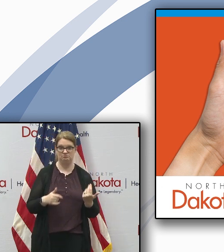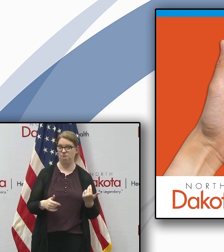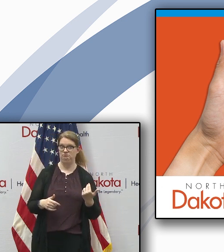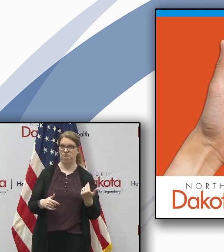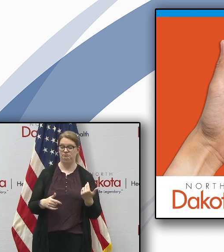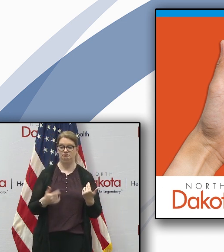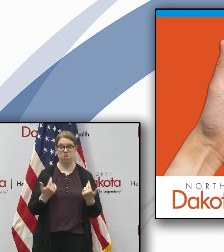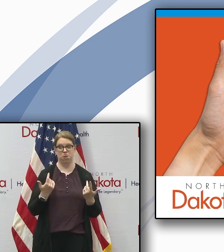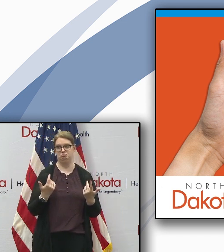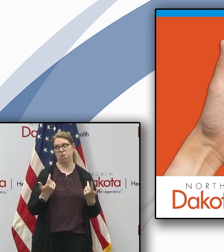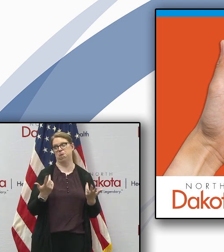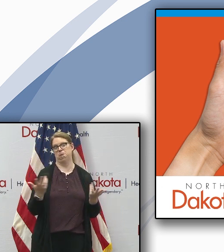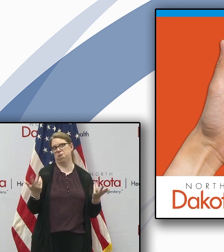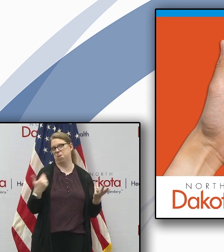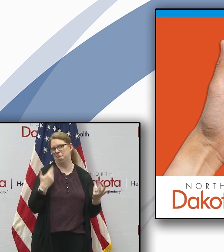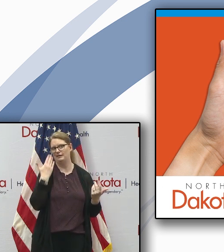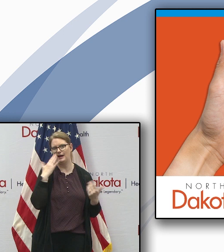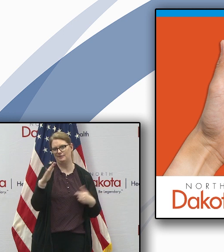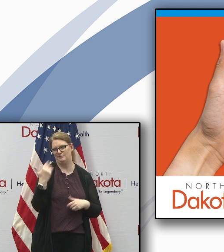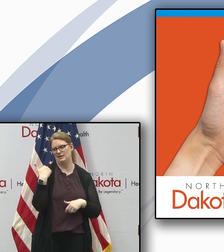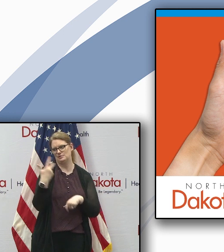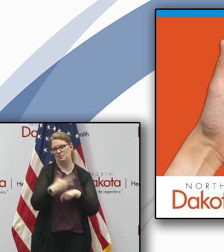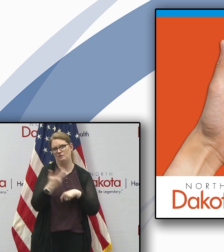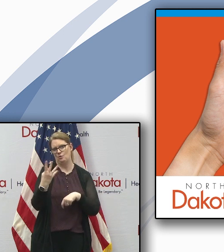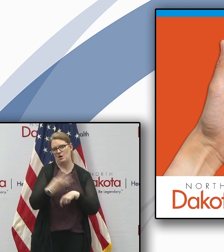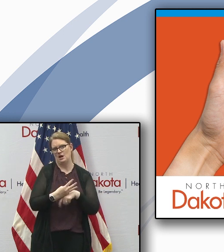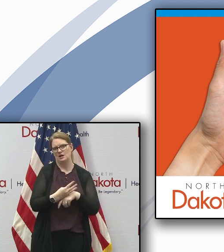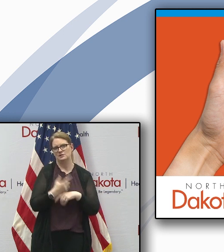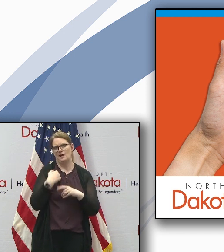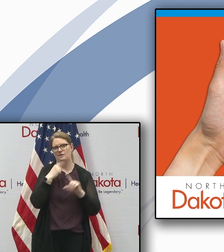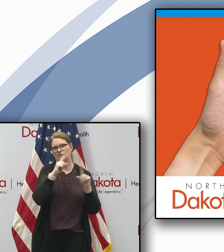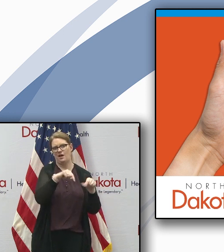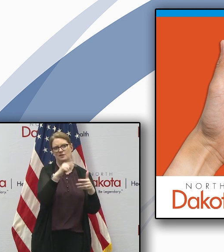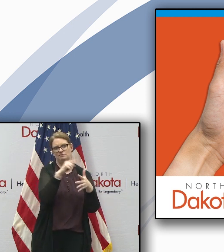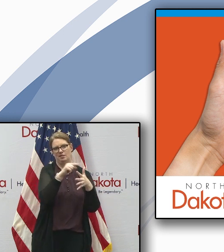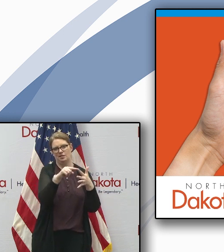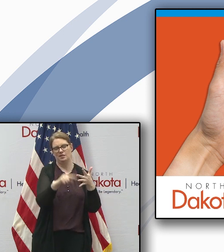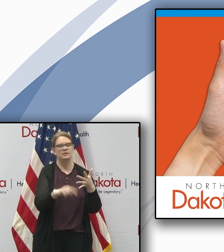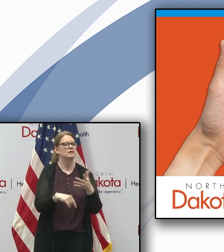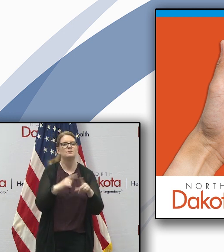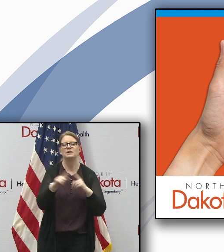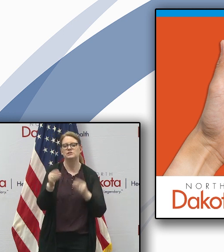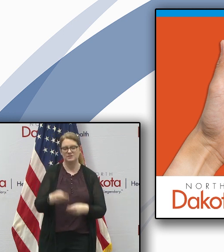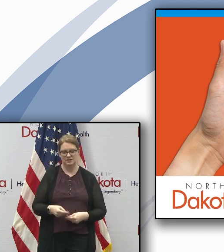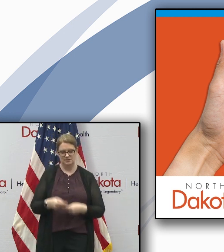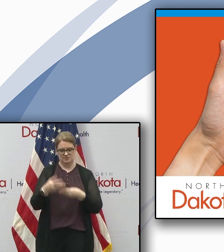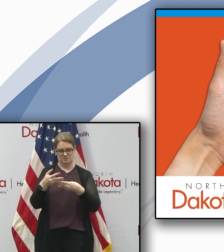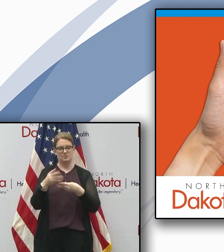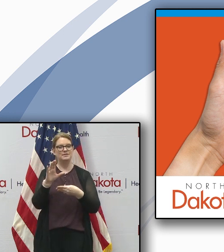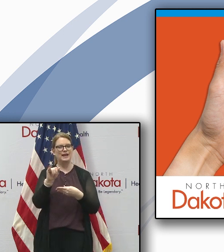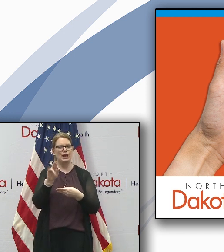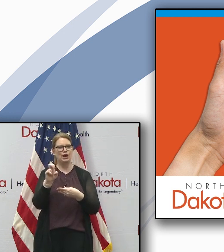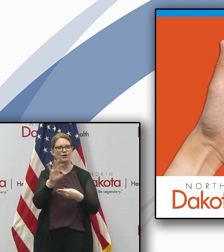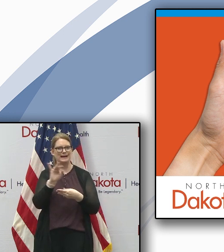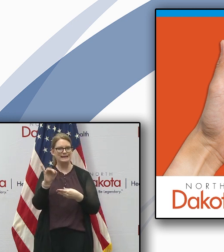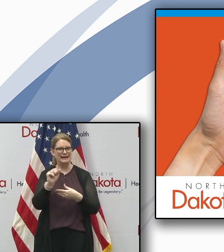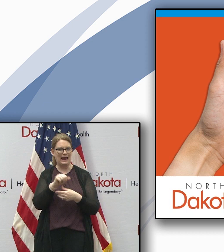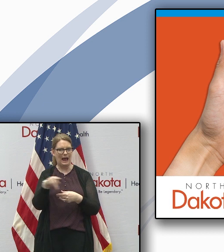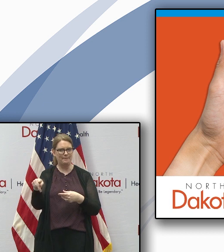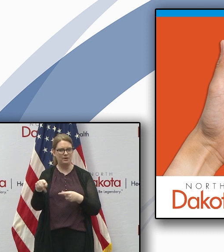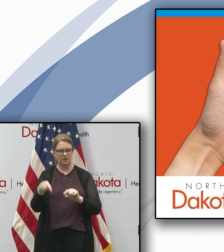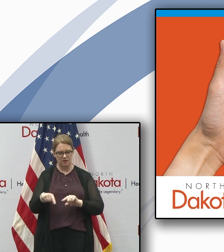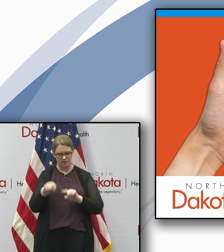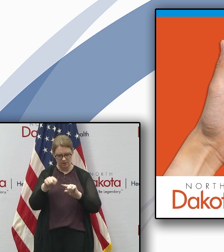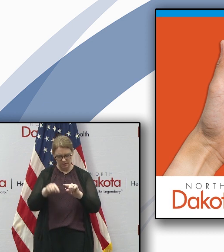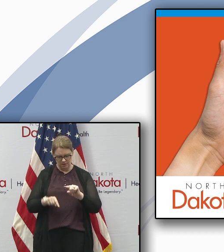not sure, I've been a lot of places the last 3-4 days. You pull up your Care 19 app, and you'll be able to provide information about where